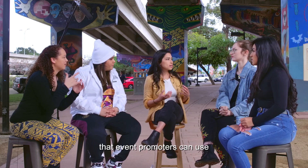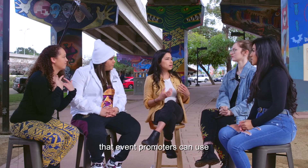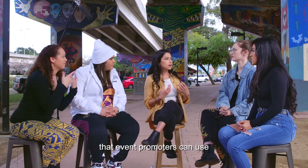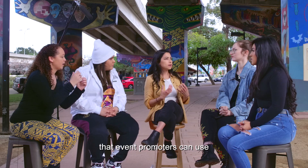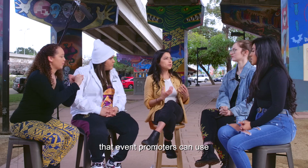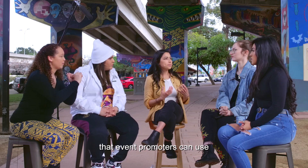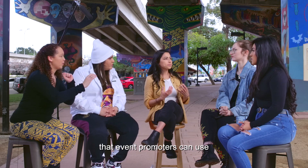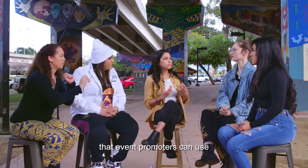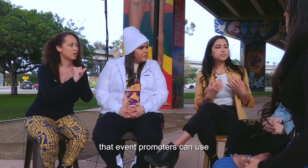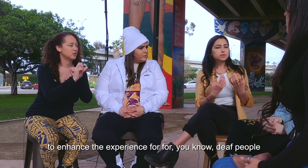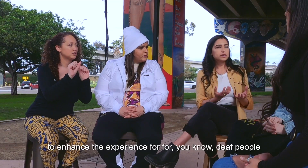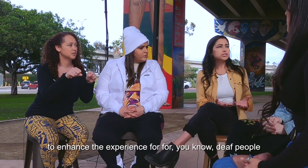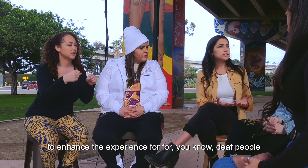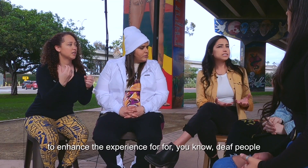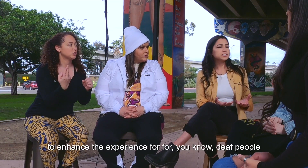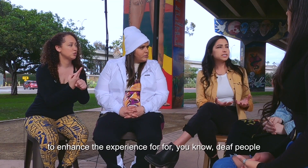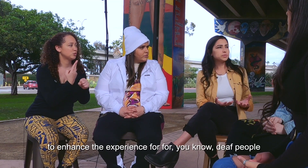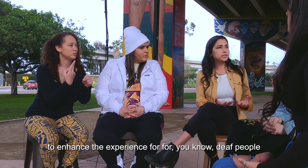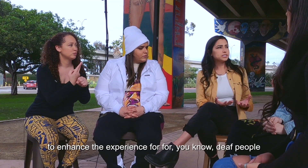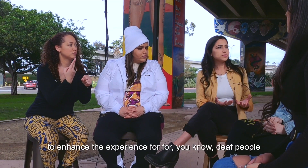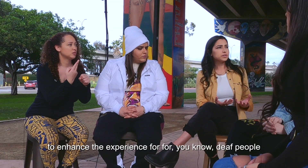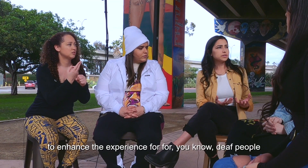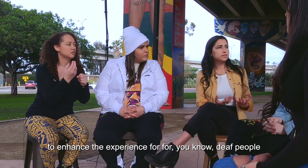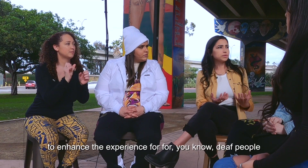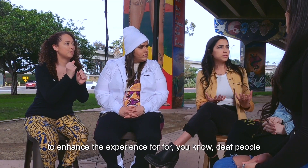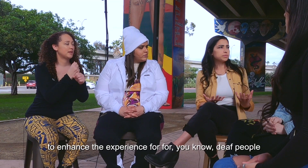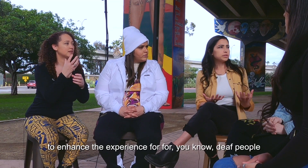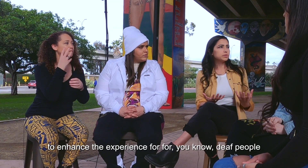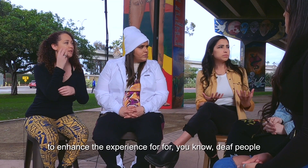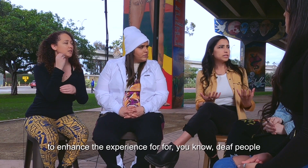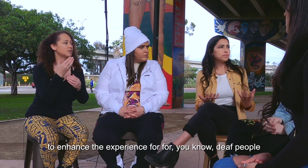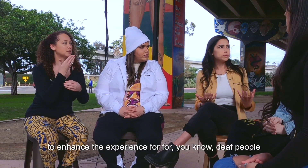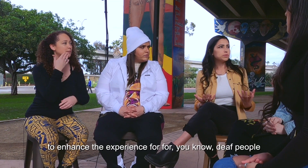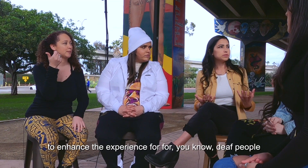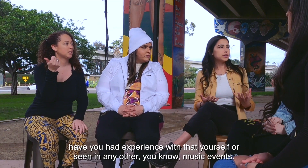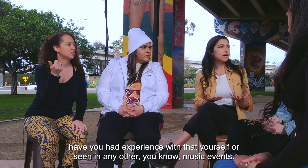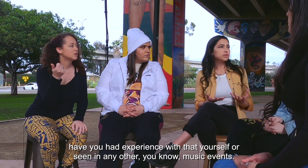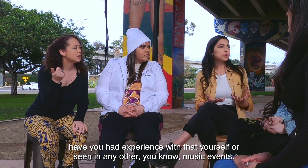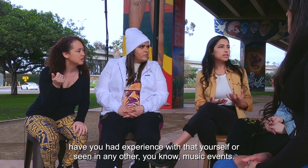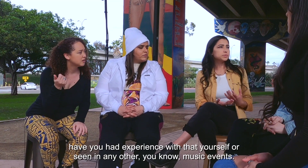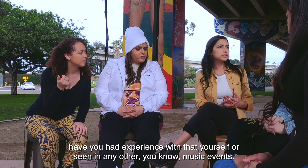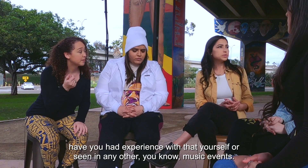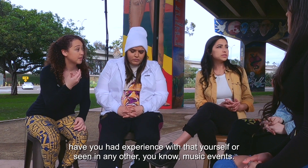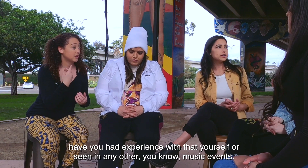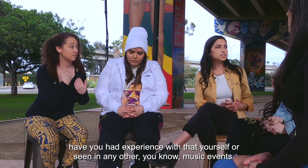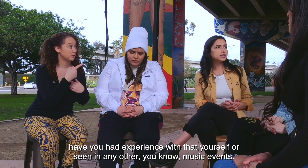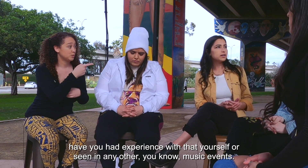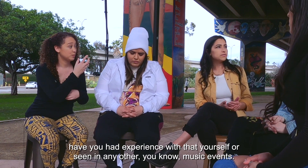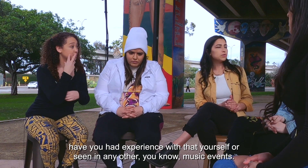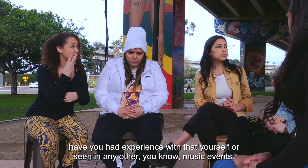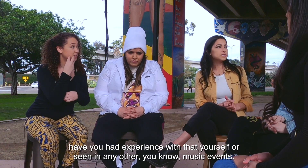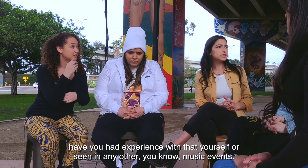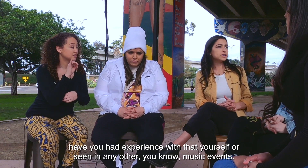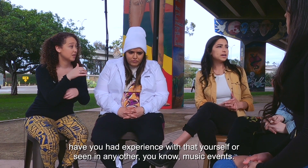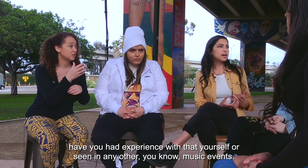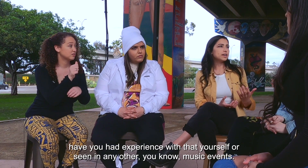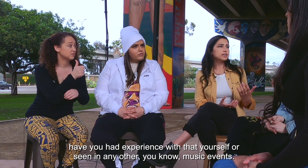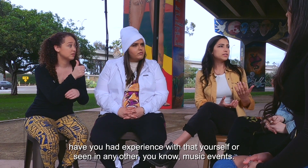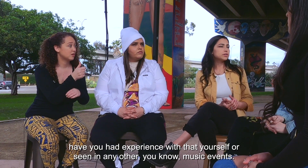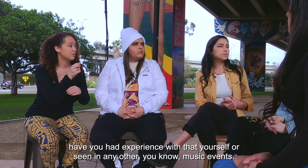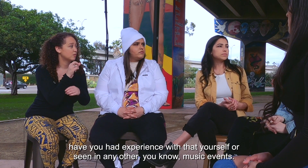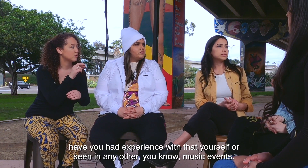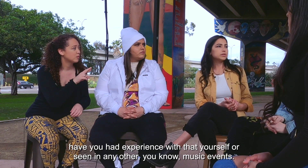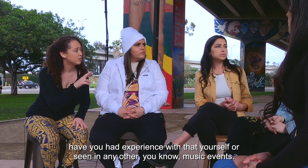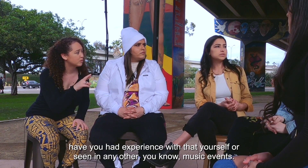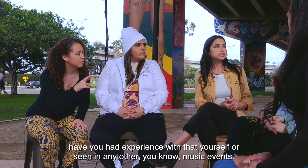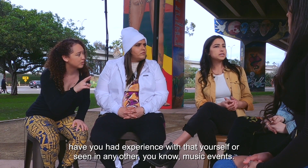use to enhance the experience for deaf people. Have you had experience with that yourself, or seen it at any